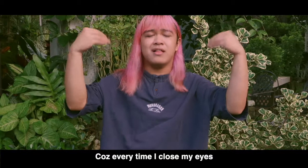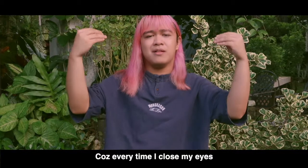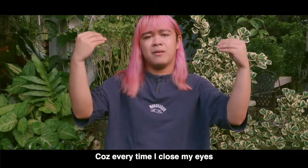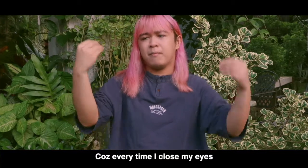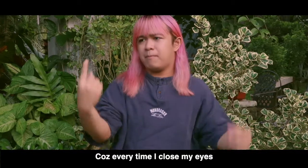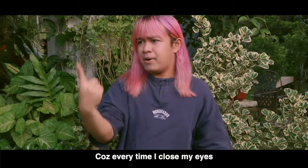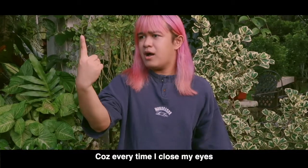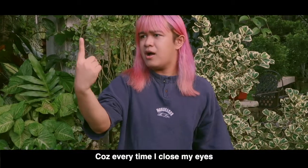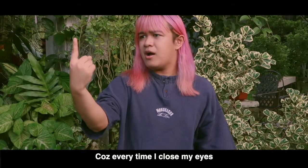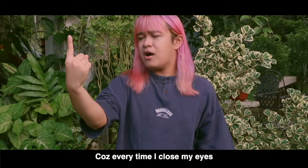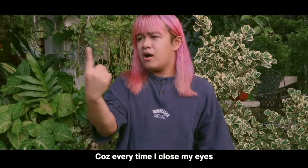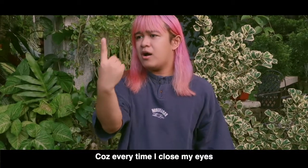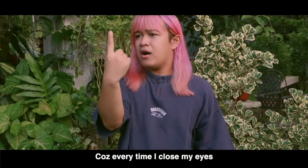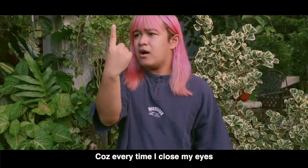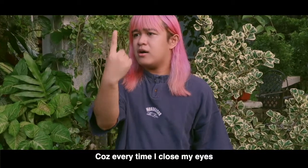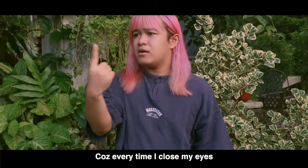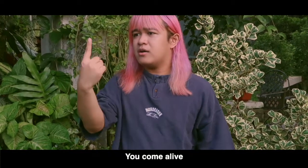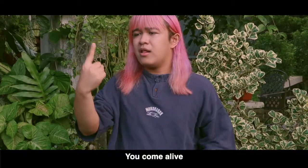eyes You come alive